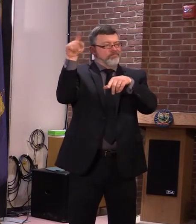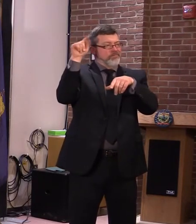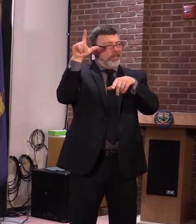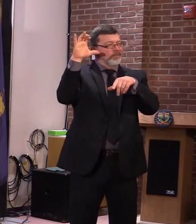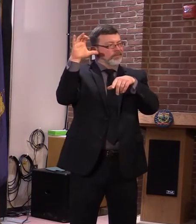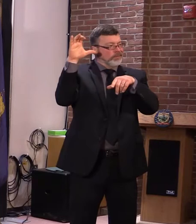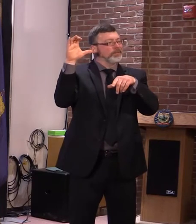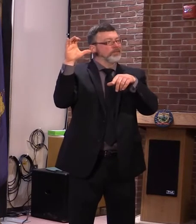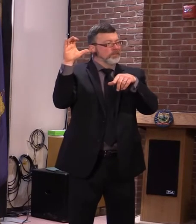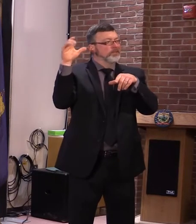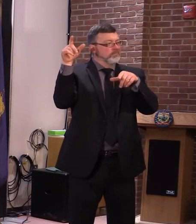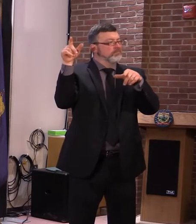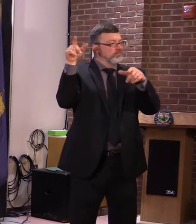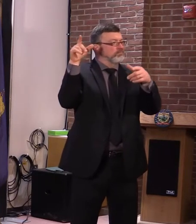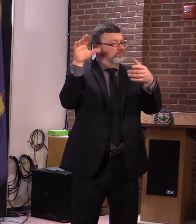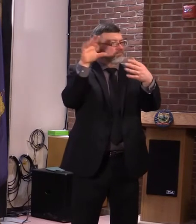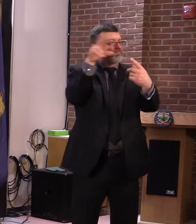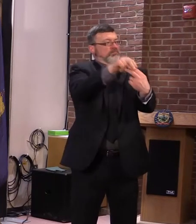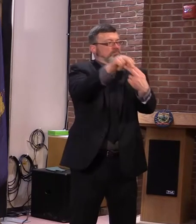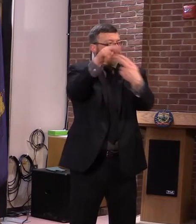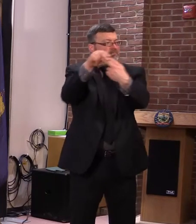end of the month. This crucial